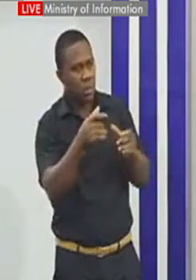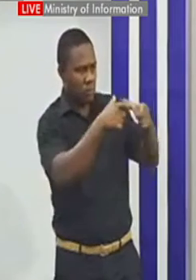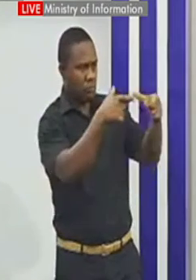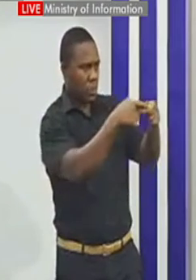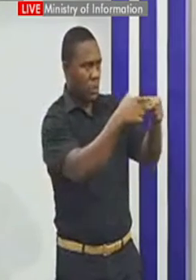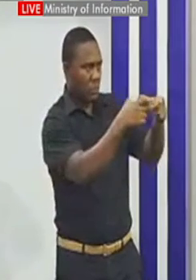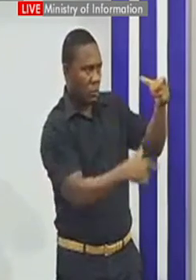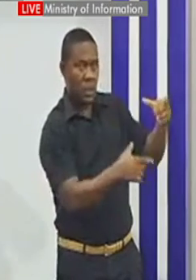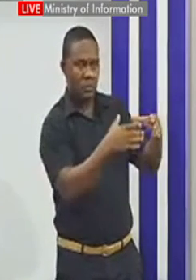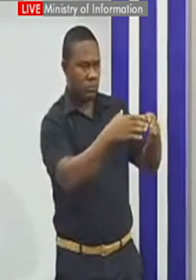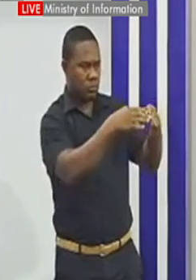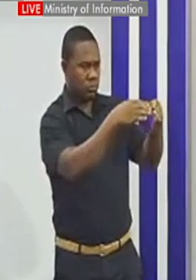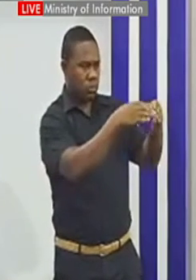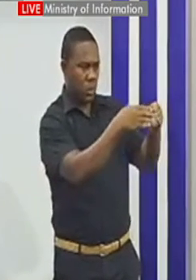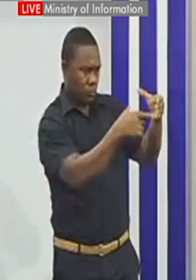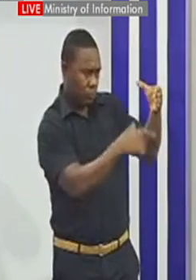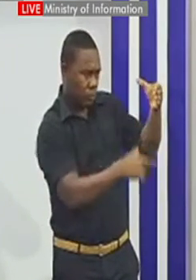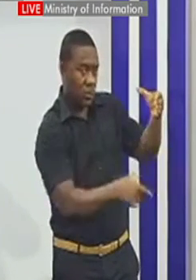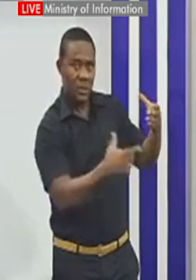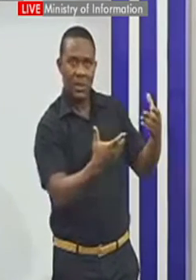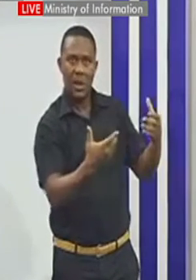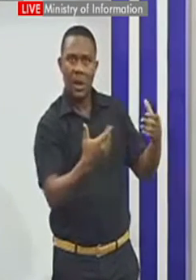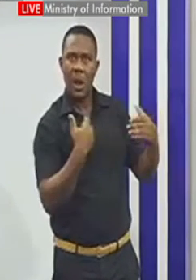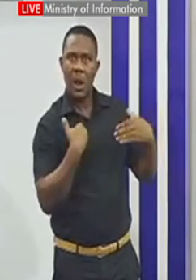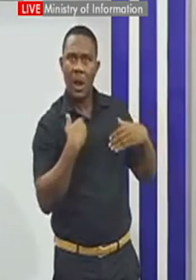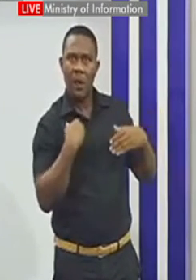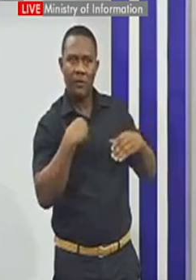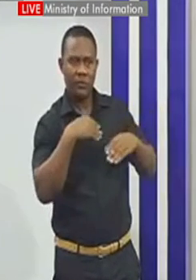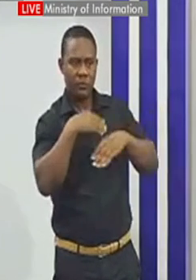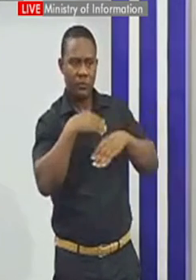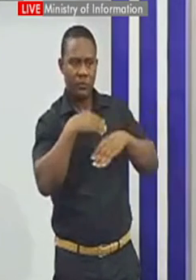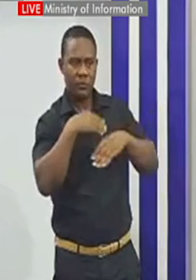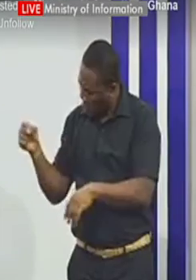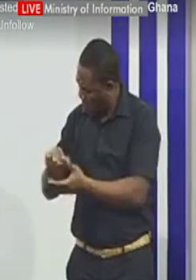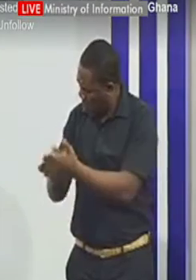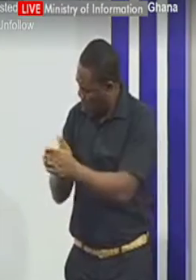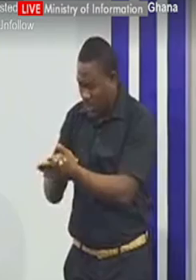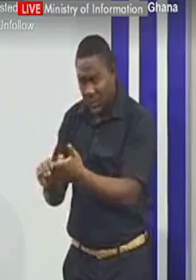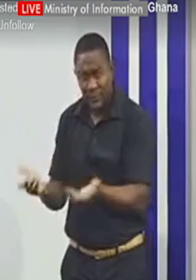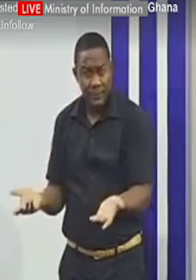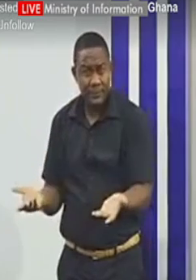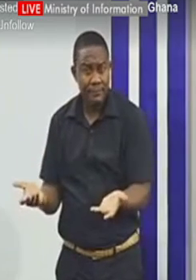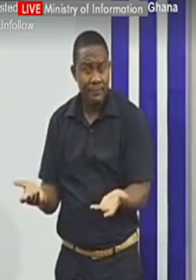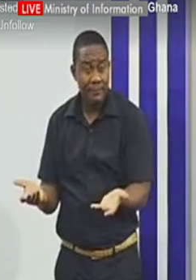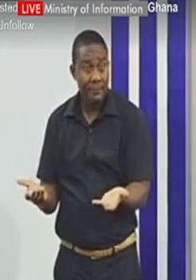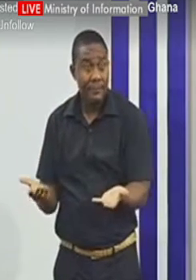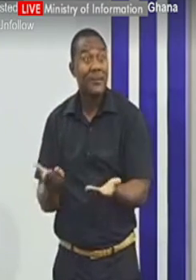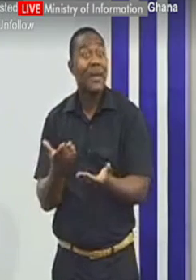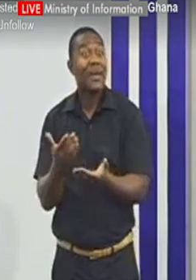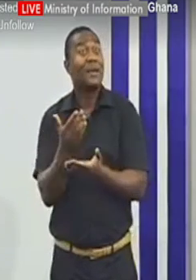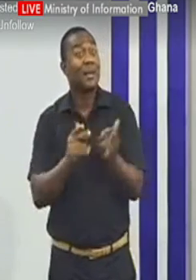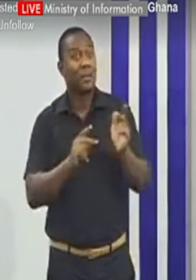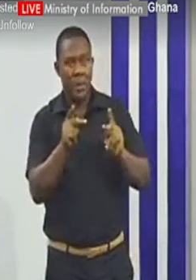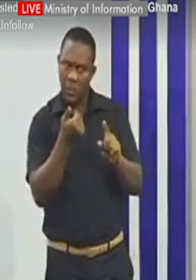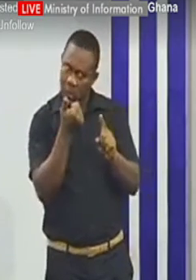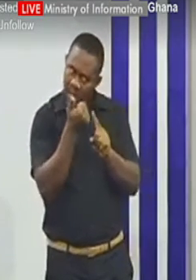buckets with soap and towel. But I keep asking myself, is they're providing themselves because of the necessity of